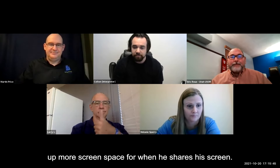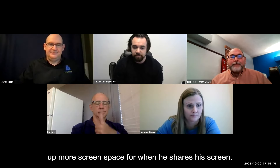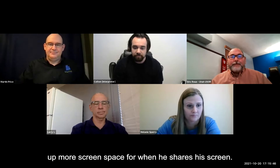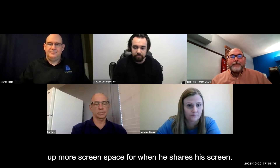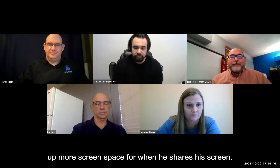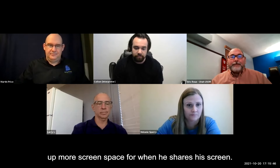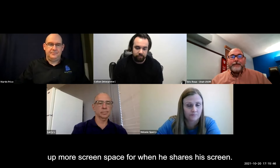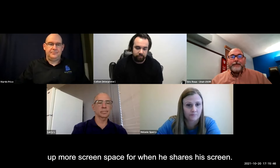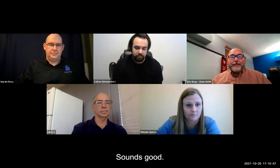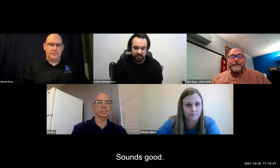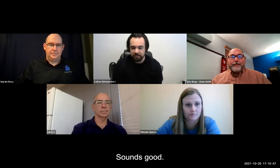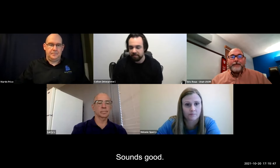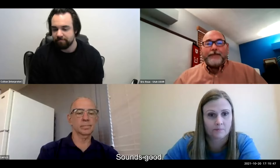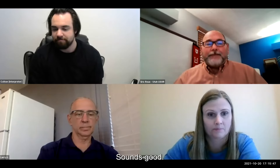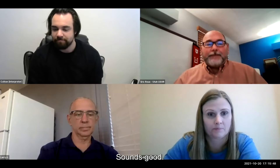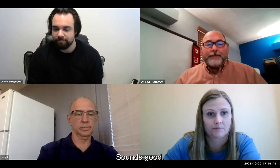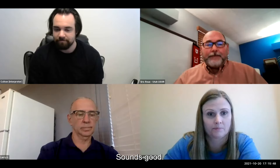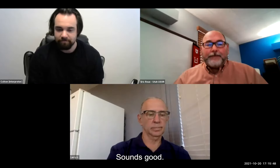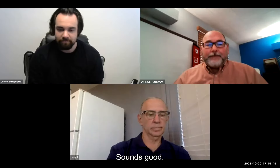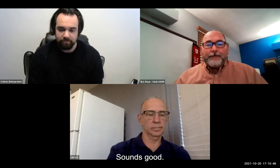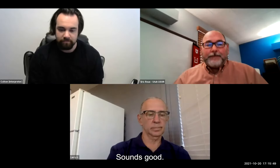screen. Sounds good.